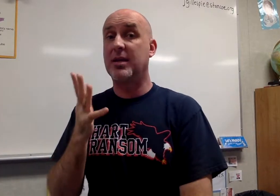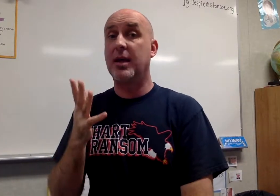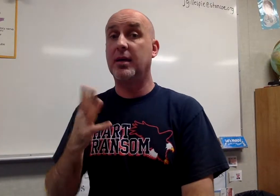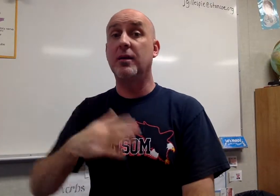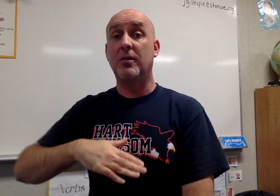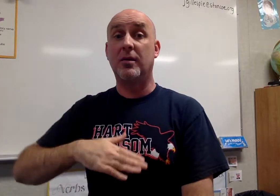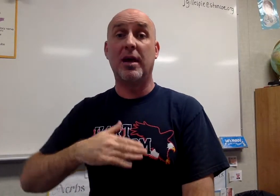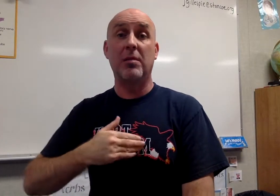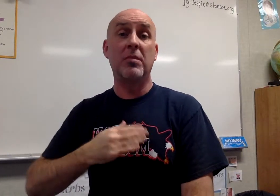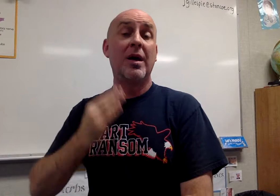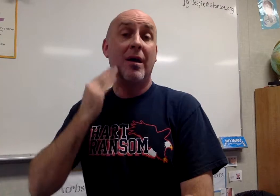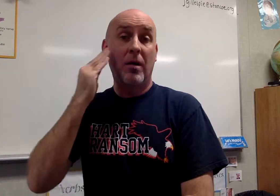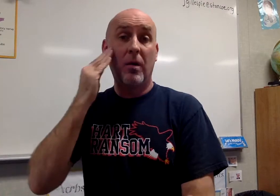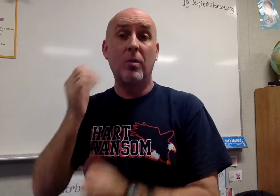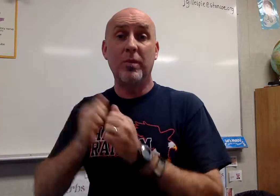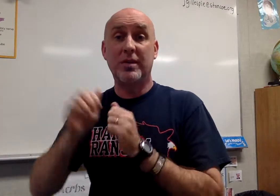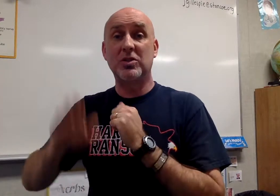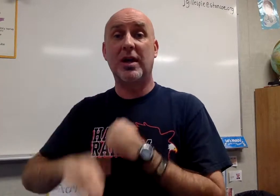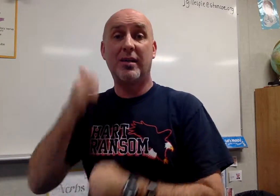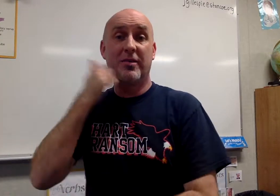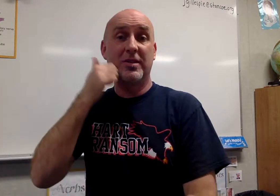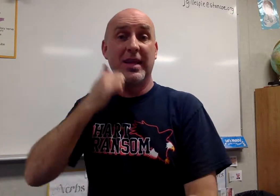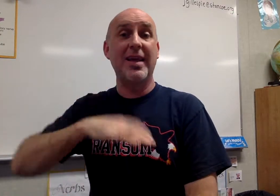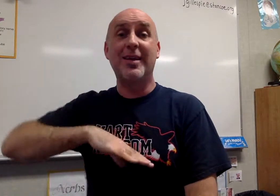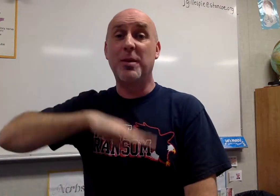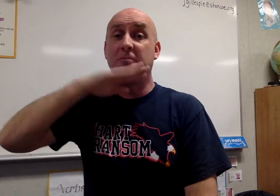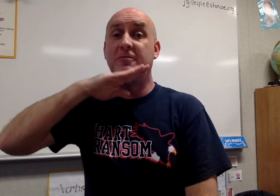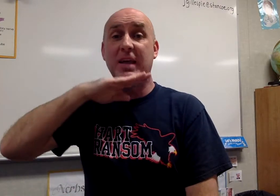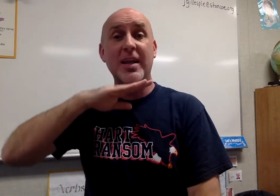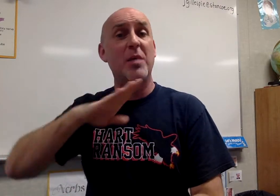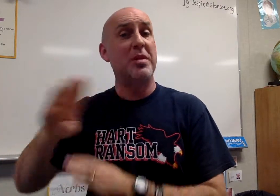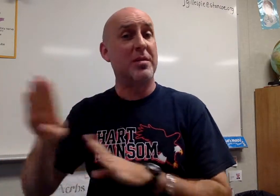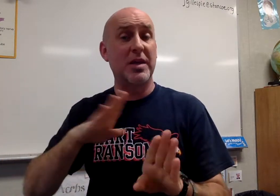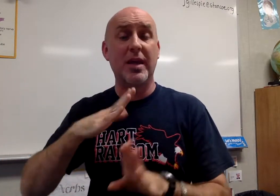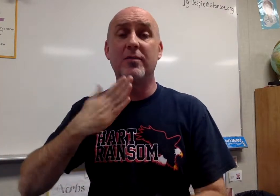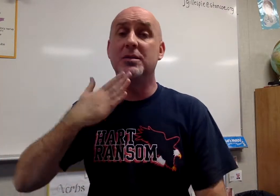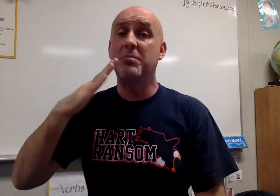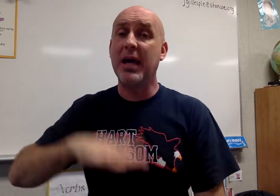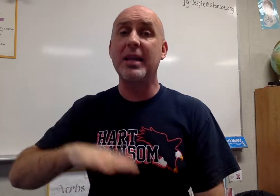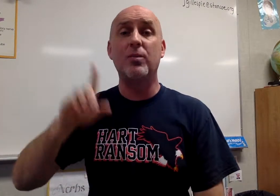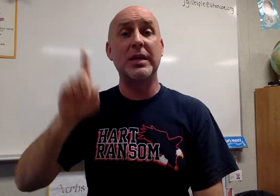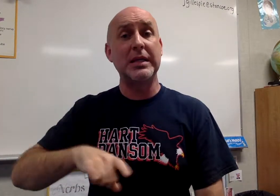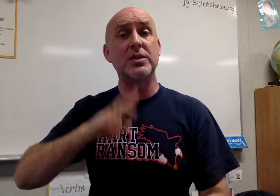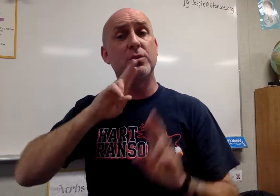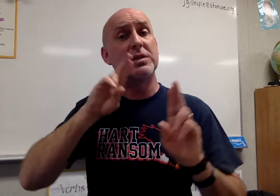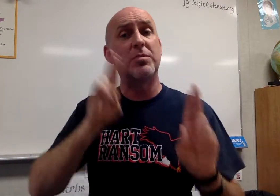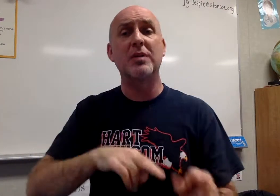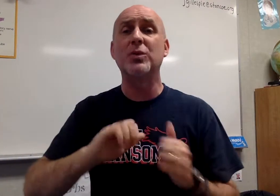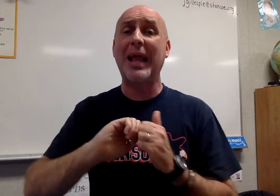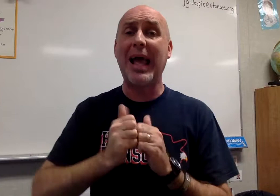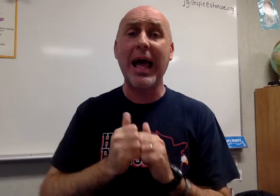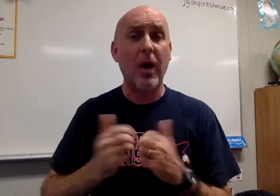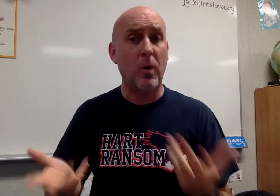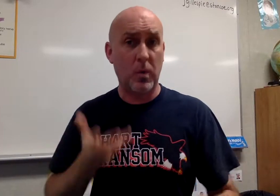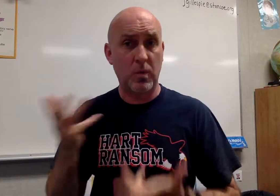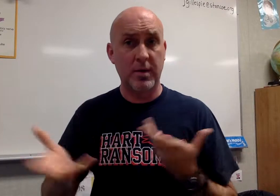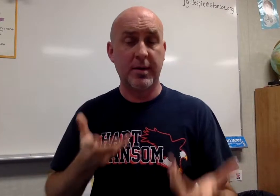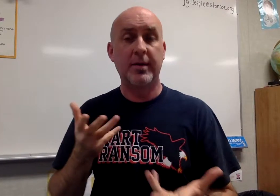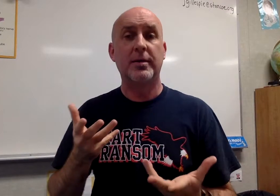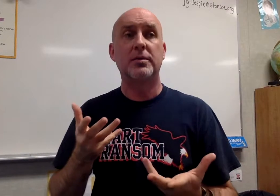like, I'm home with the child every day and I'm fed up and the behavior is bad and we need to respond to it. How?